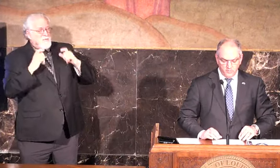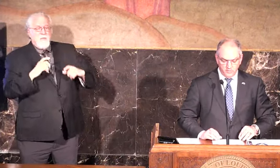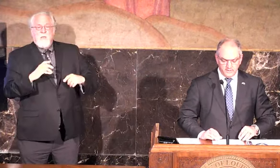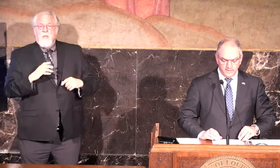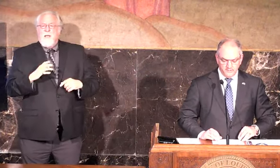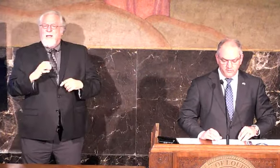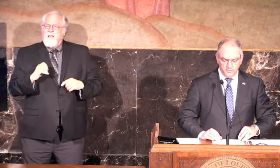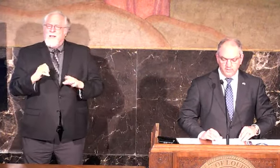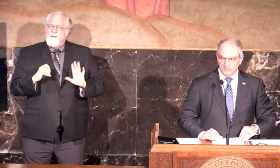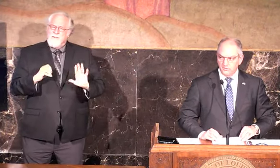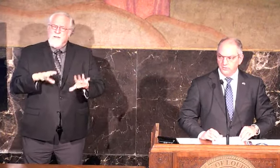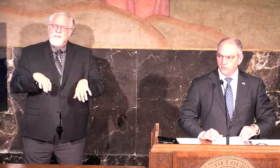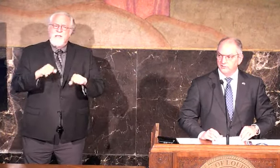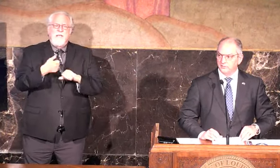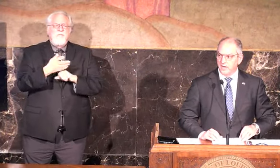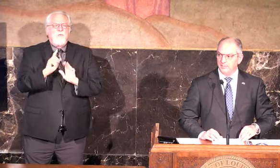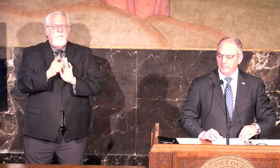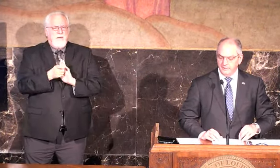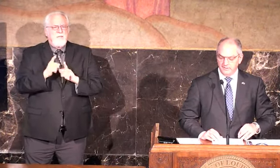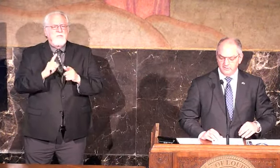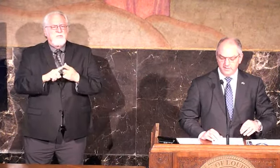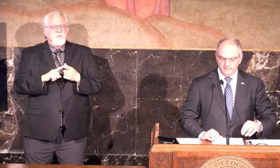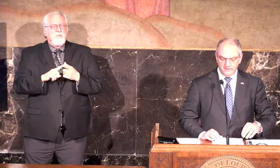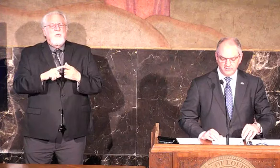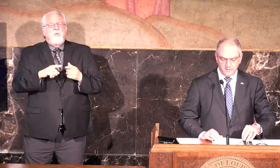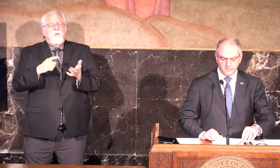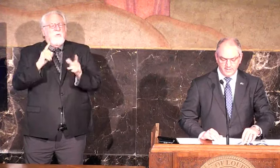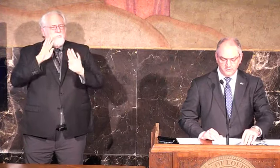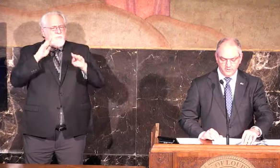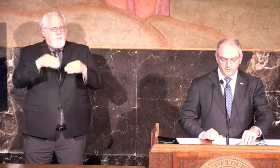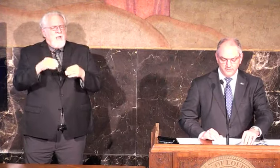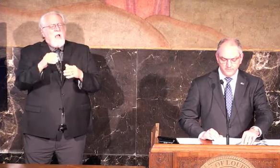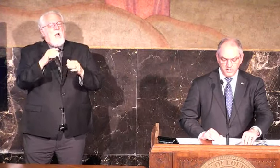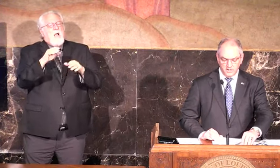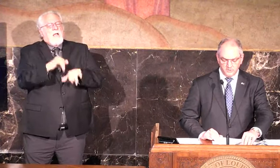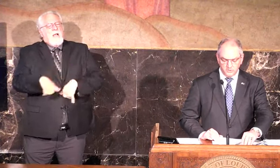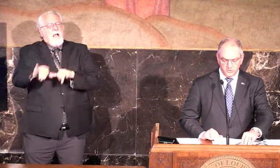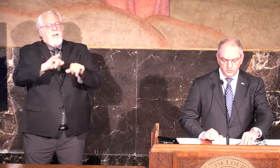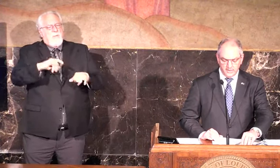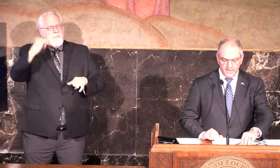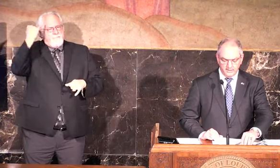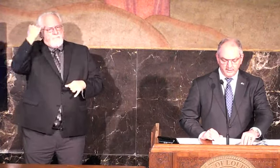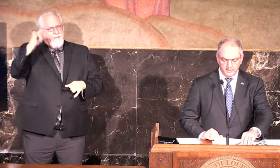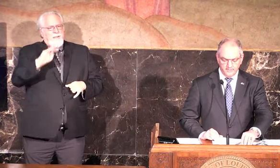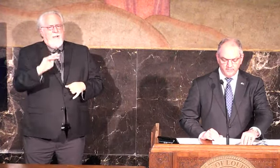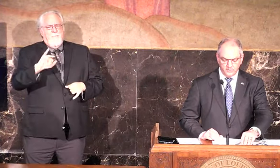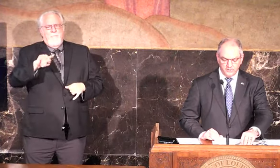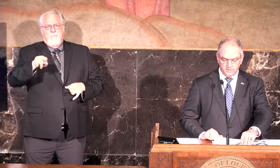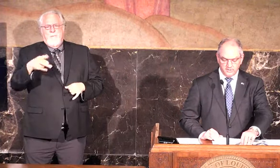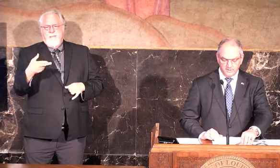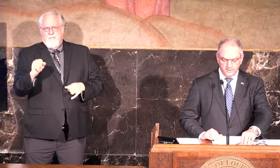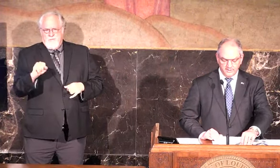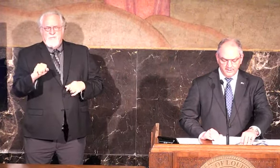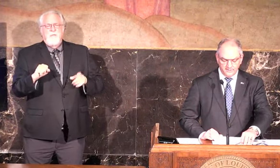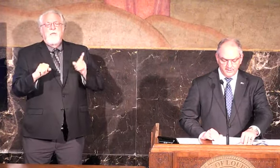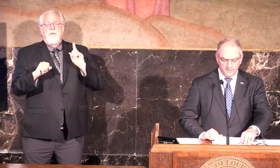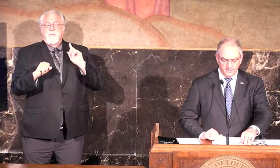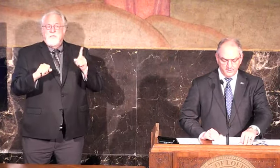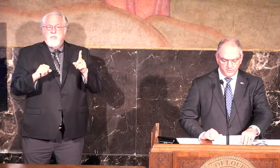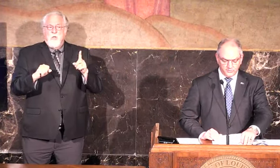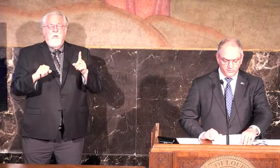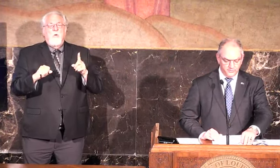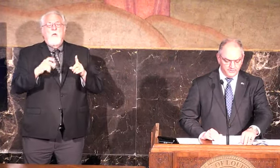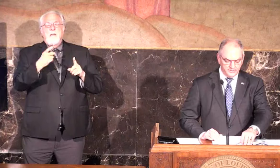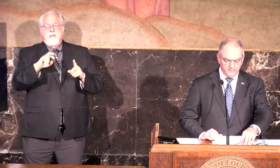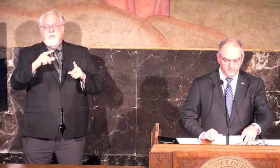And I wanted to take a few minutes to address some common myths, and I've asked Dr. Guidry to do that. So he's going to